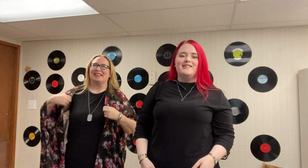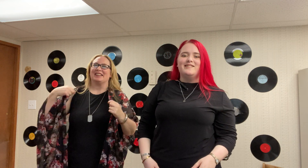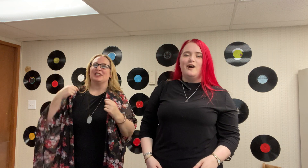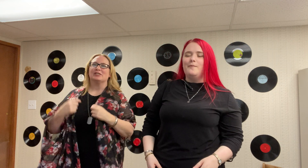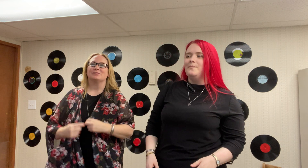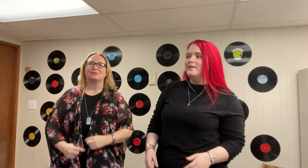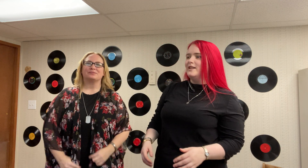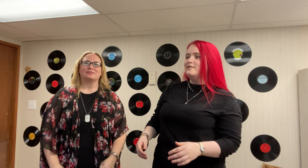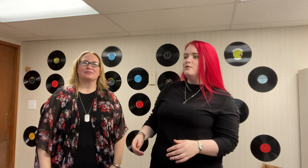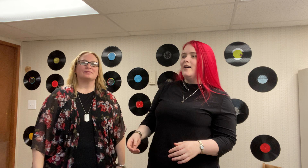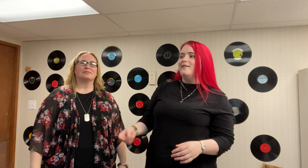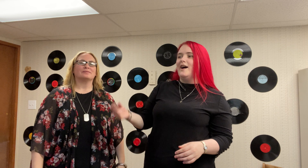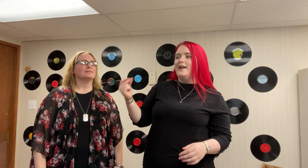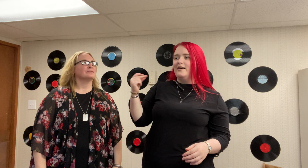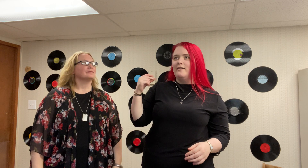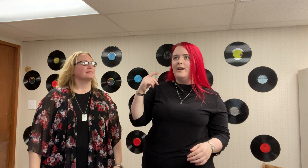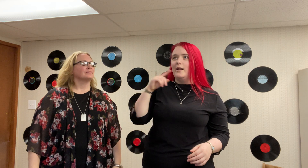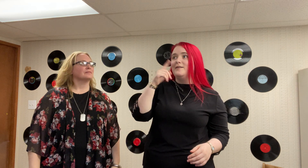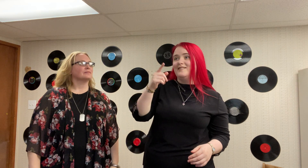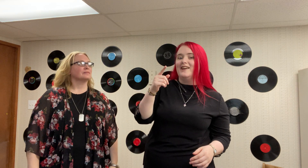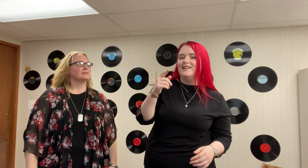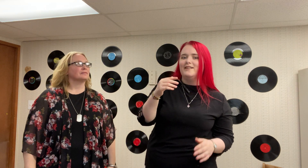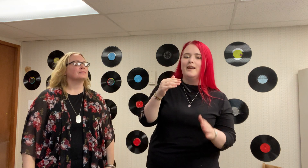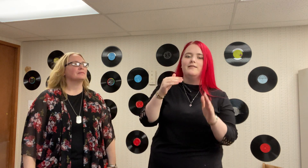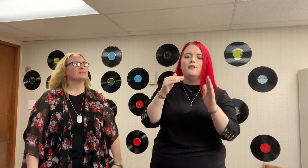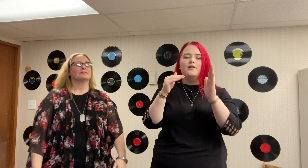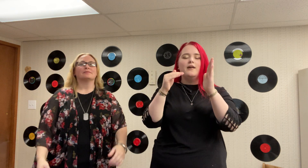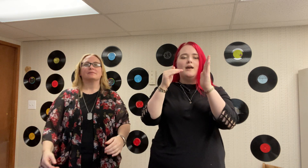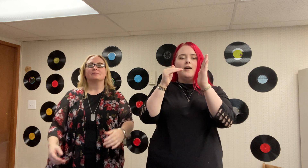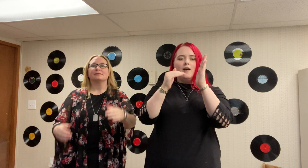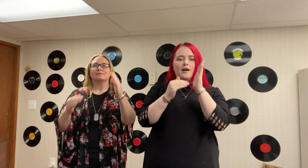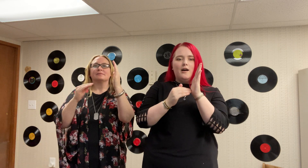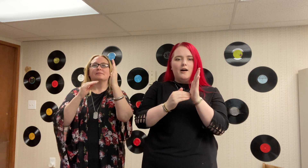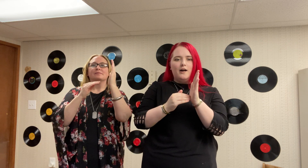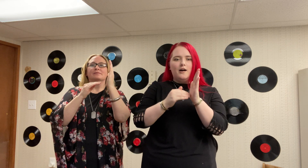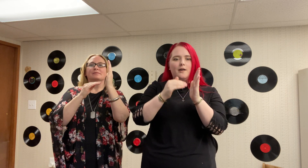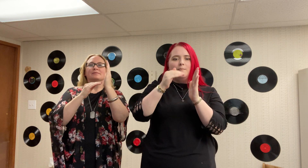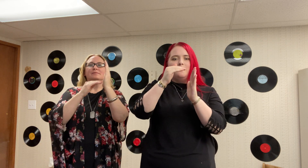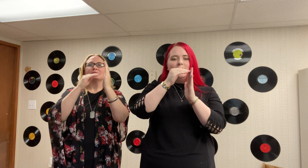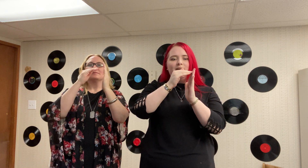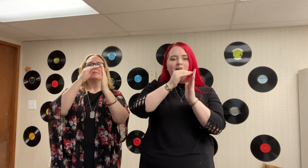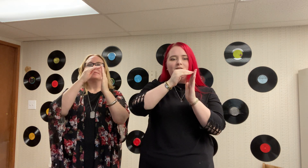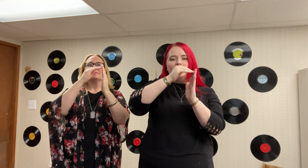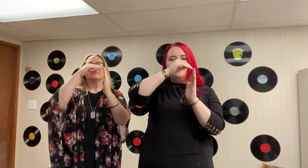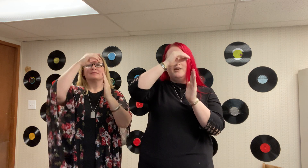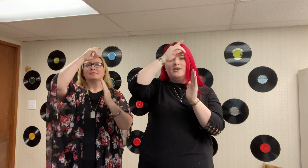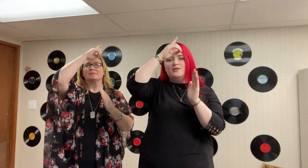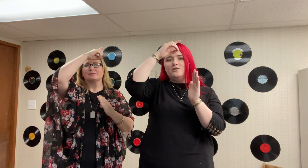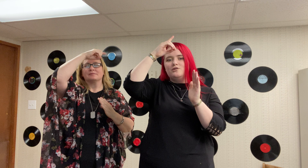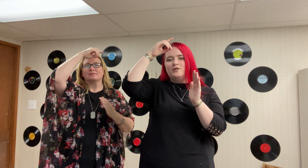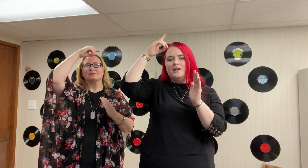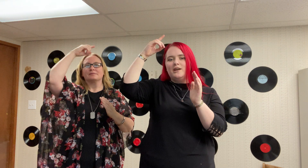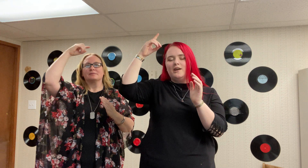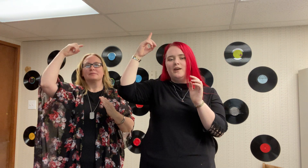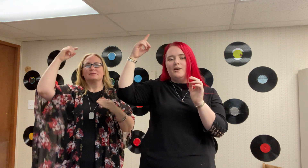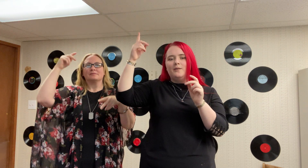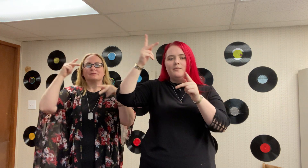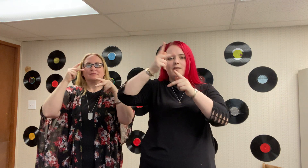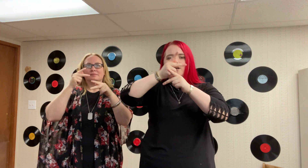so let's do that line and I'm gonna sing it. Okay, so a million dreams are